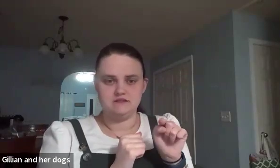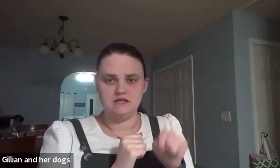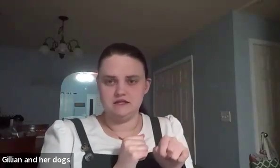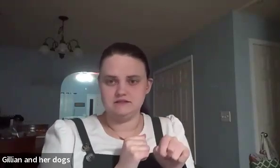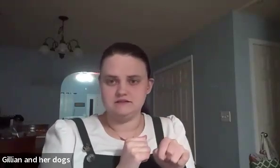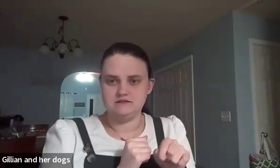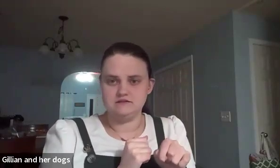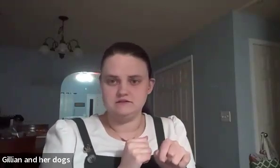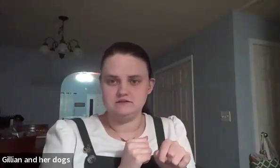1, 2, 3, 6, 7, 8.